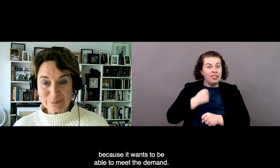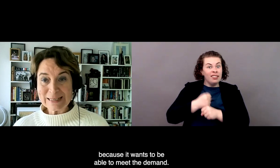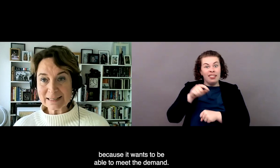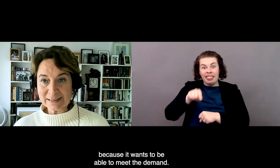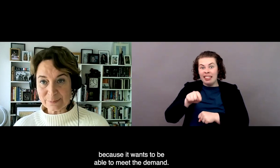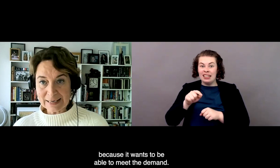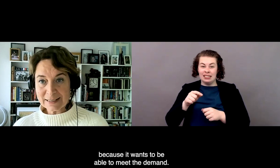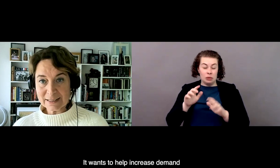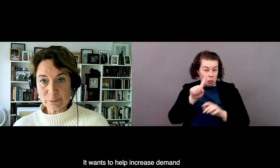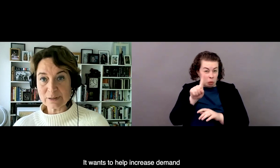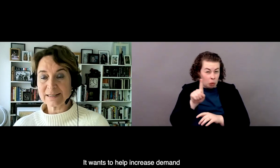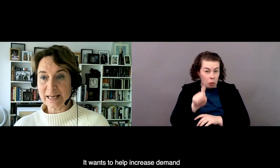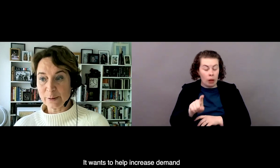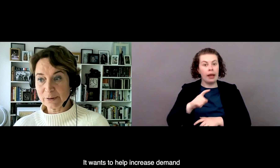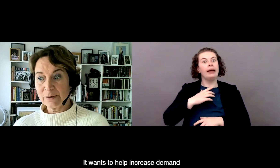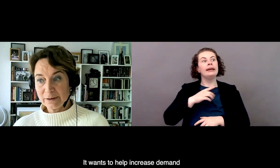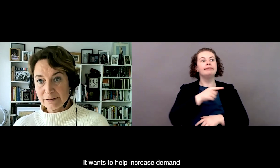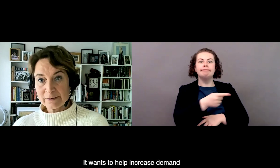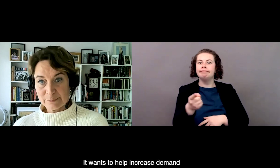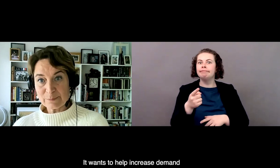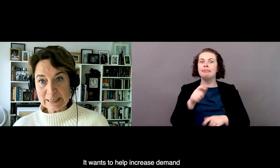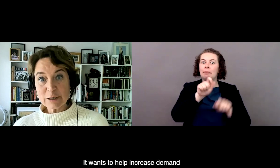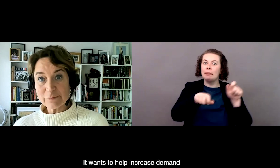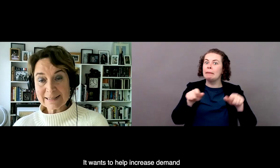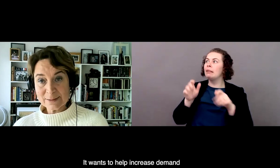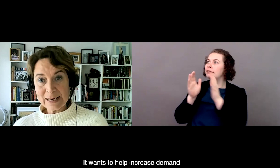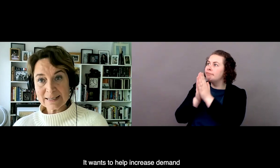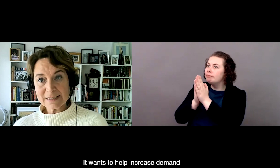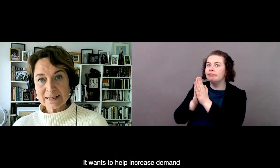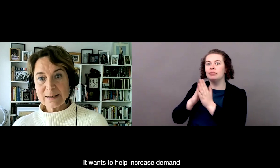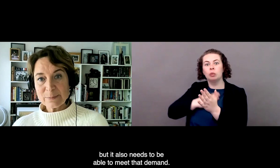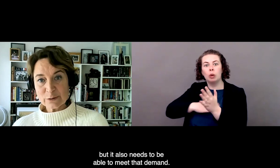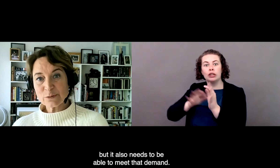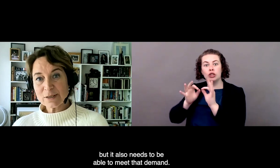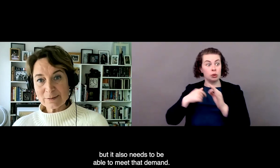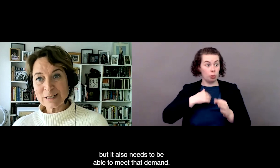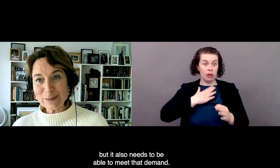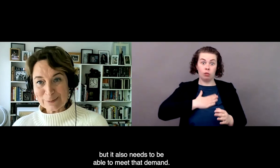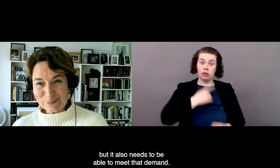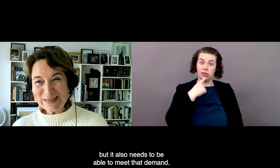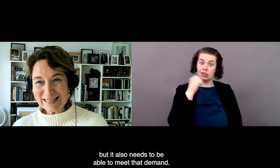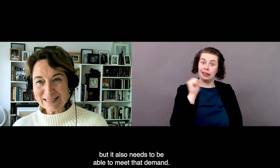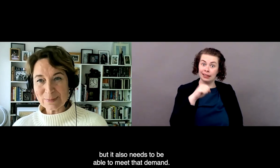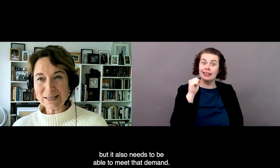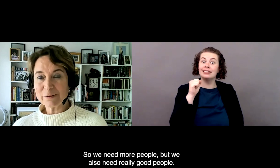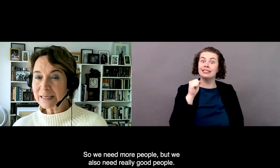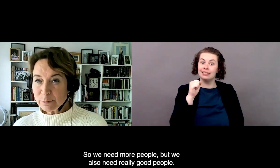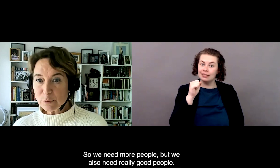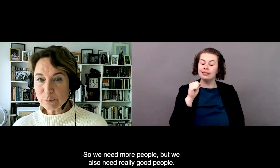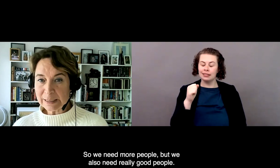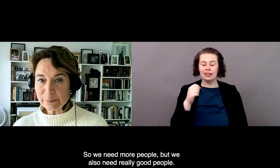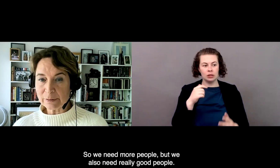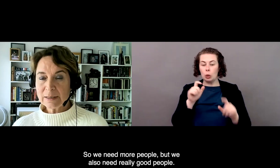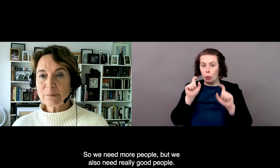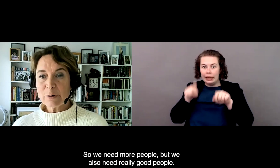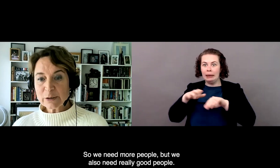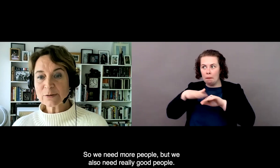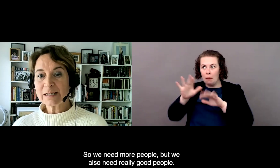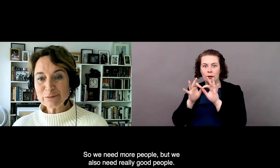the demand. It wants to help increase demand, but it also needs to be able to meet that demand. So we need more people, but we also need really